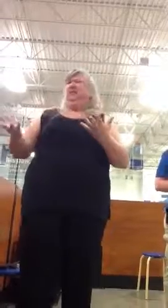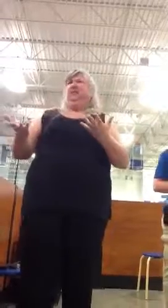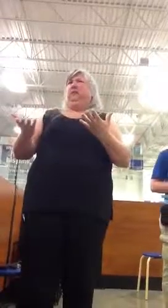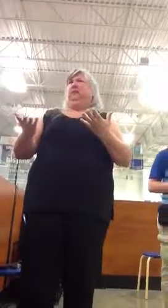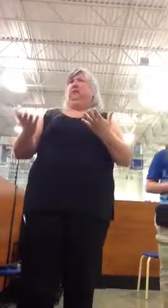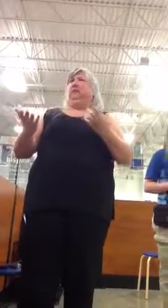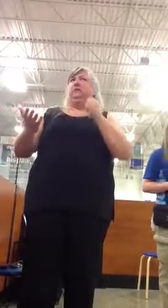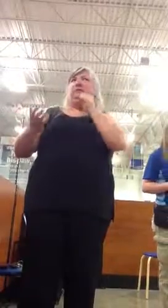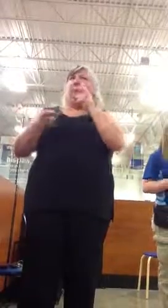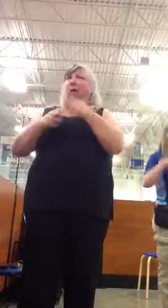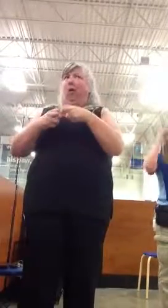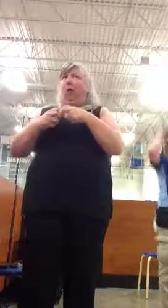hard.